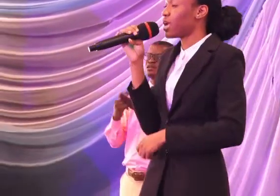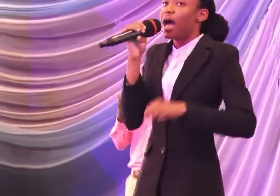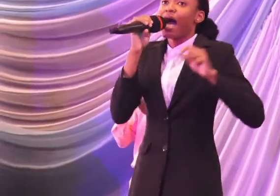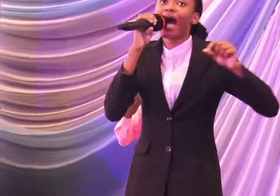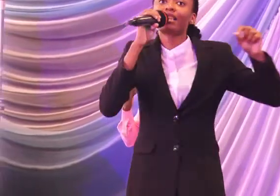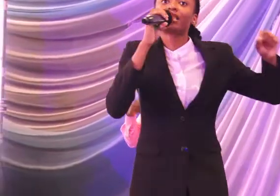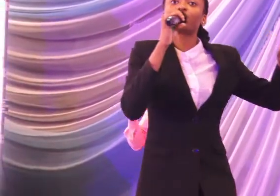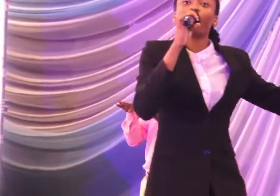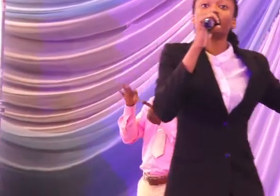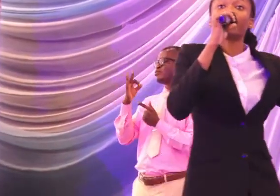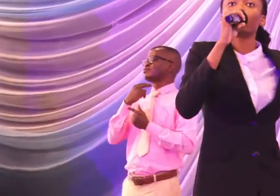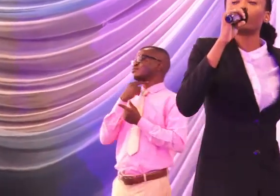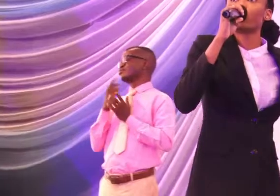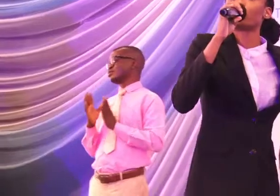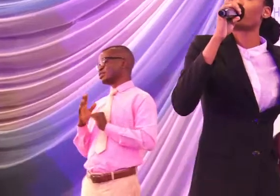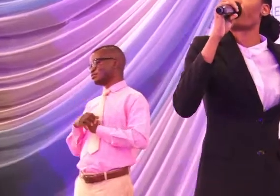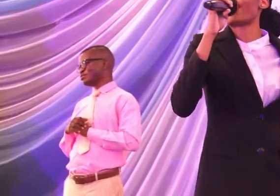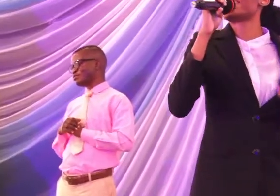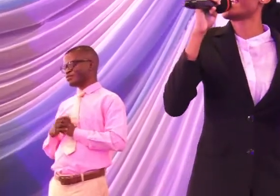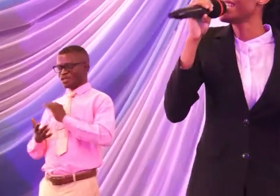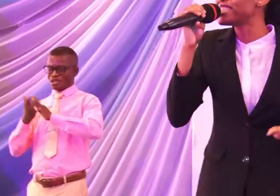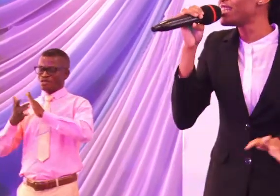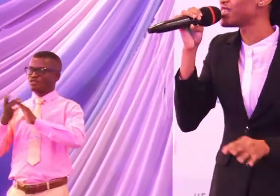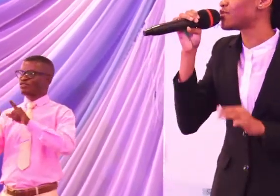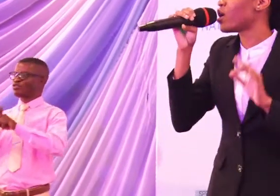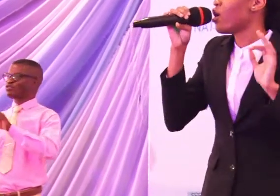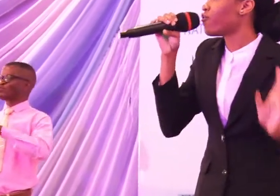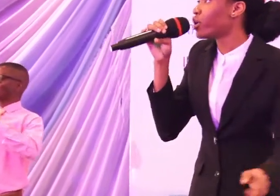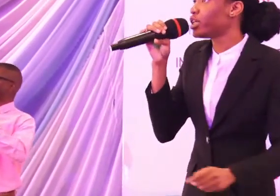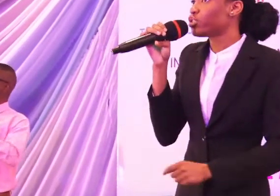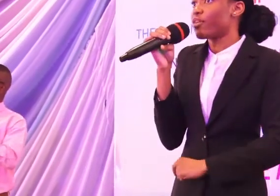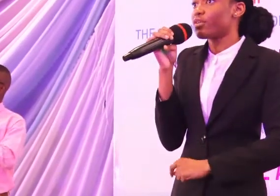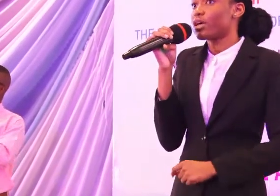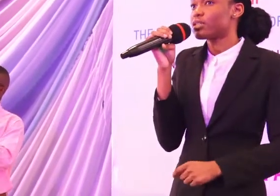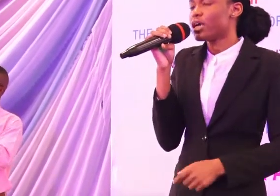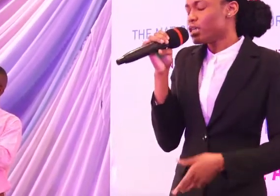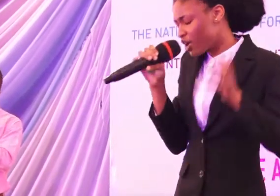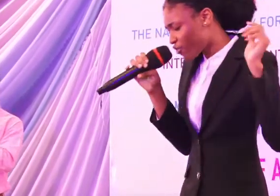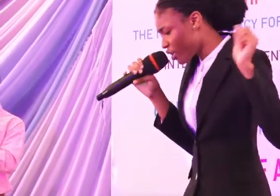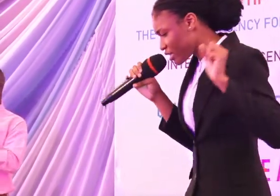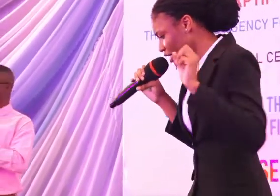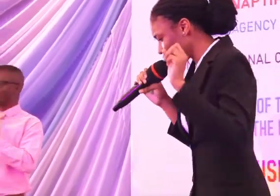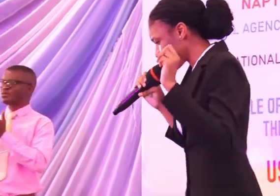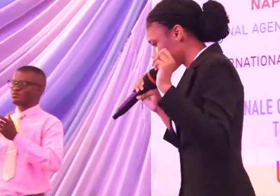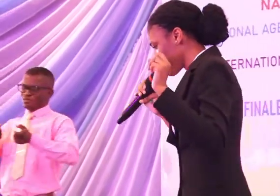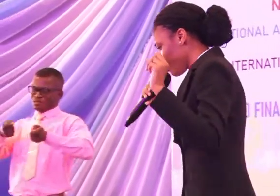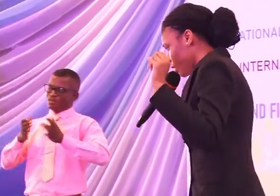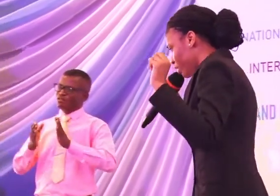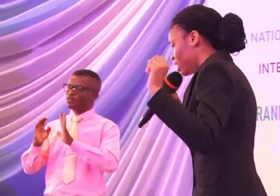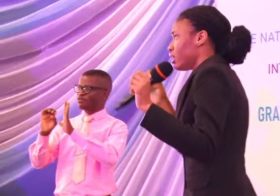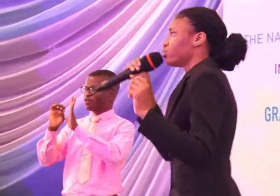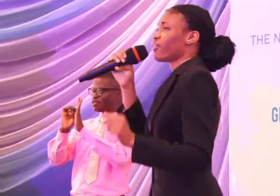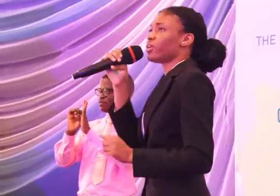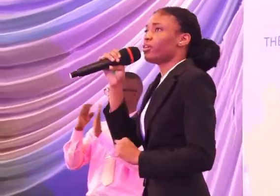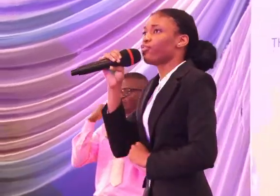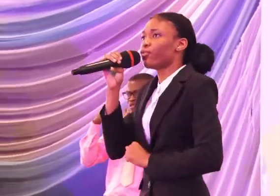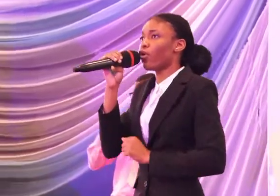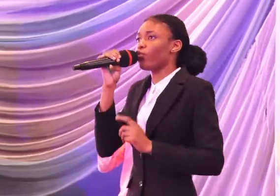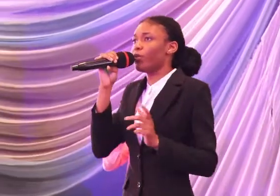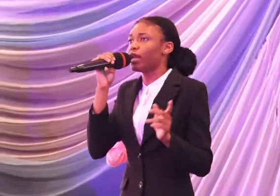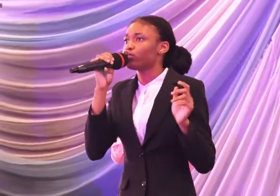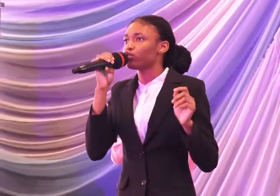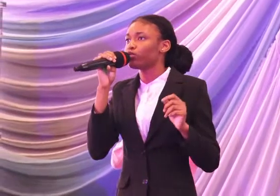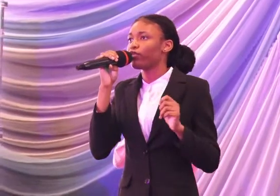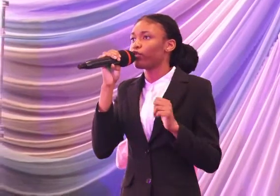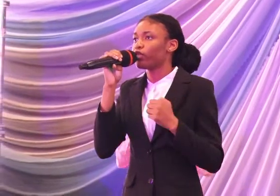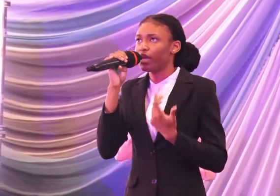victims. At this point, technology also provides incentives for these traffickers. Take, for instance, the trafficking of